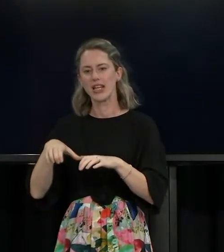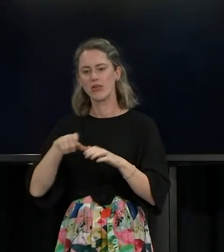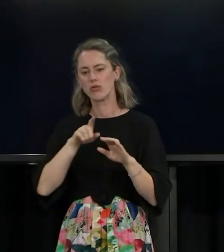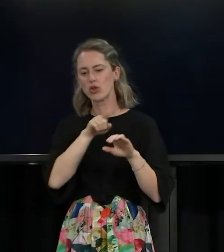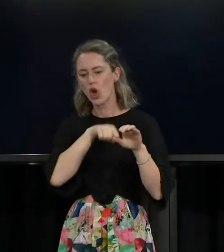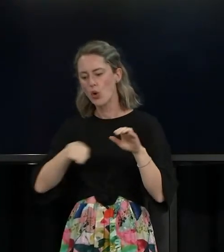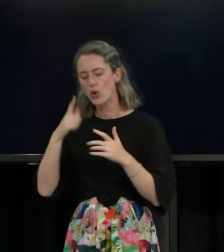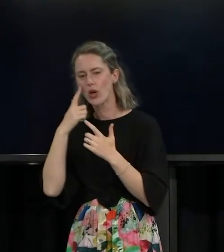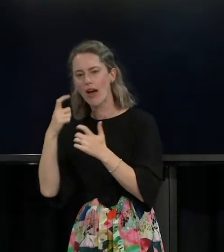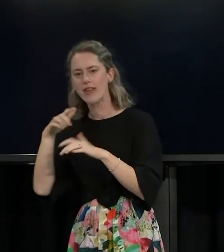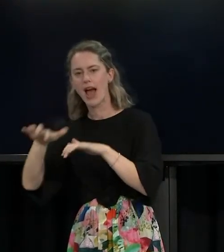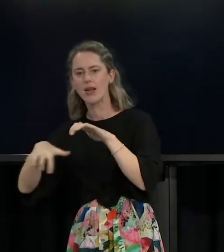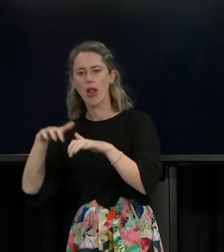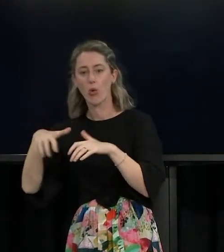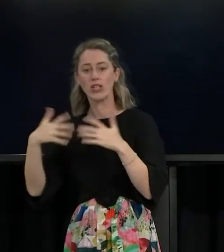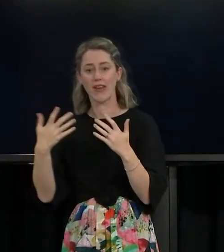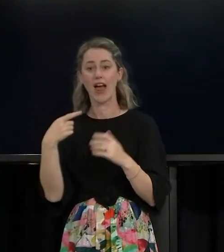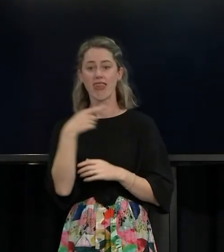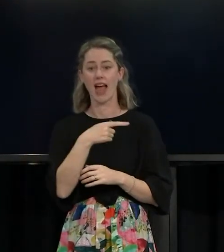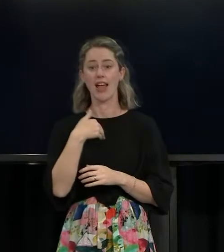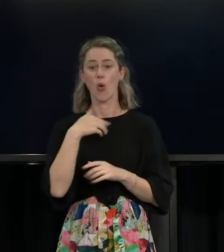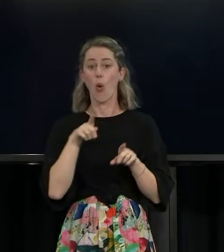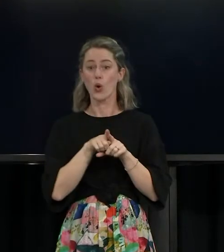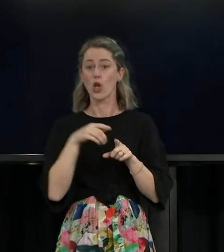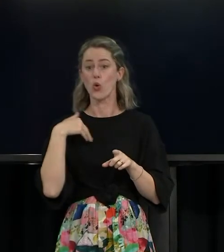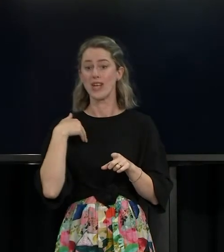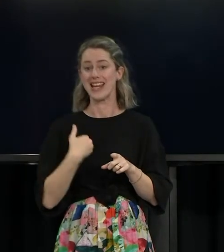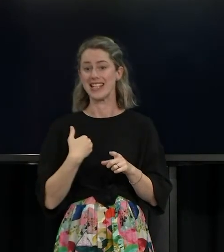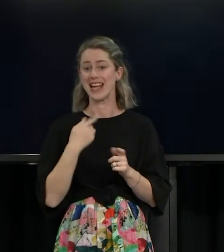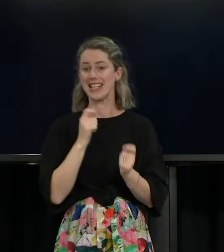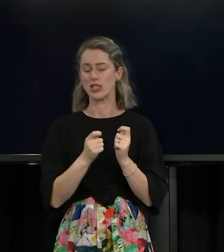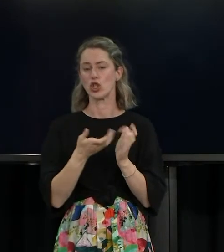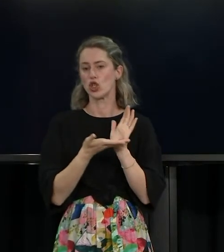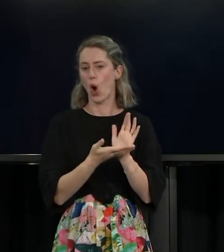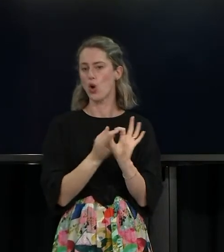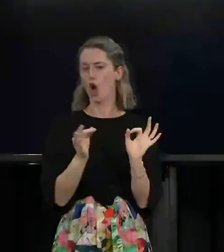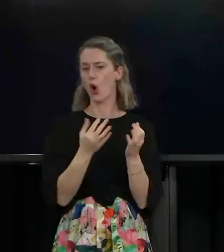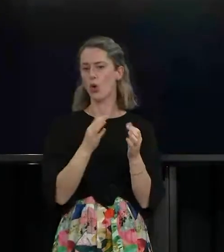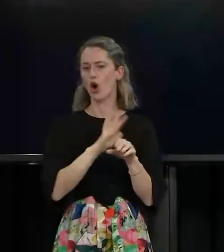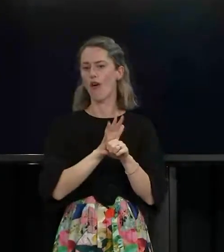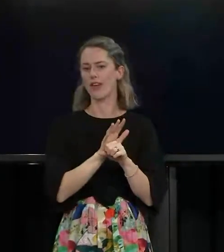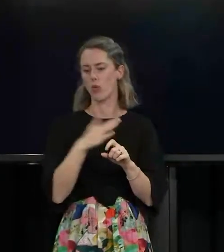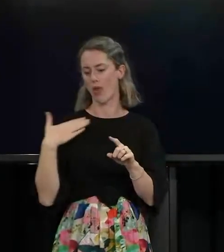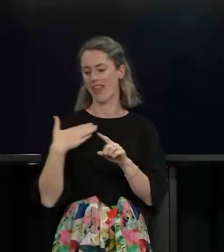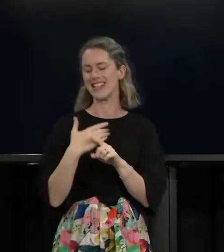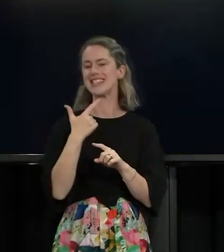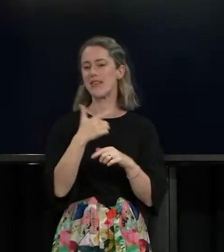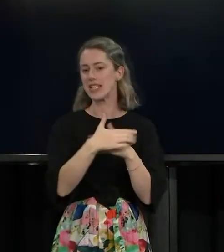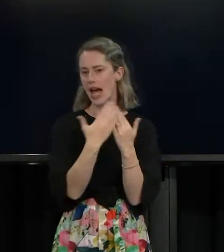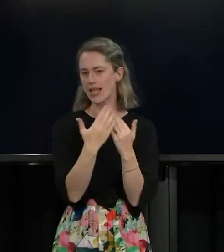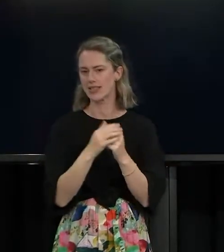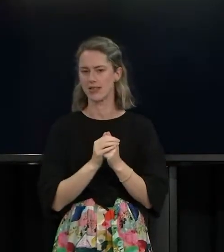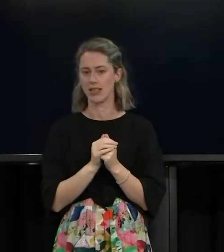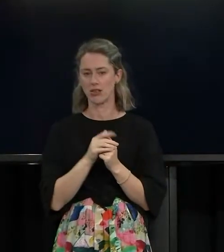of an animal, will also need a test within the last 7 days. We're updating the information